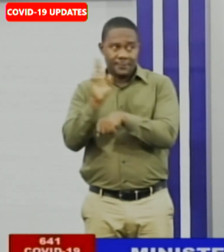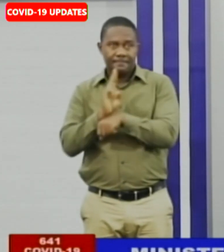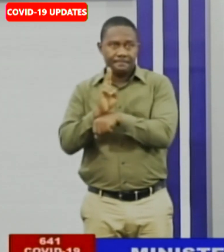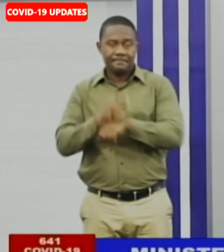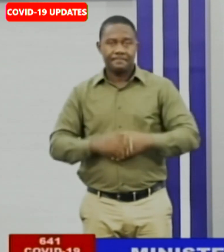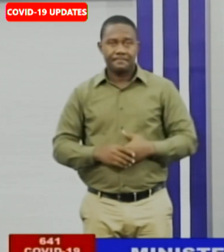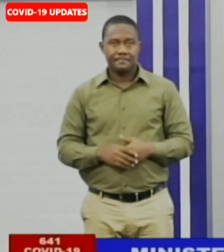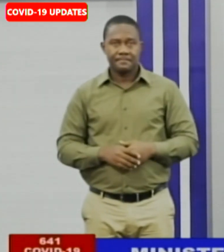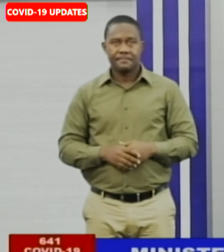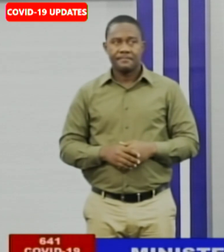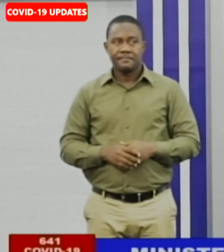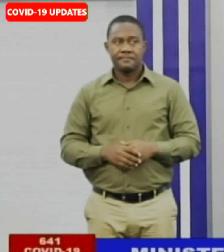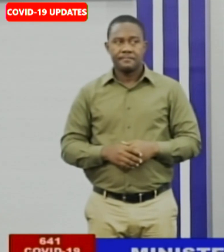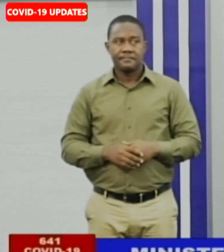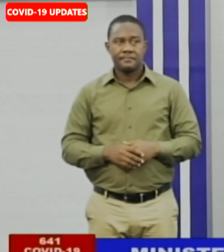okay.